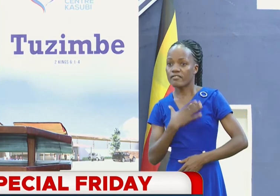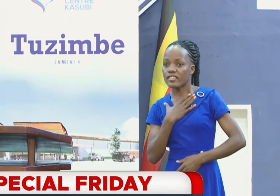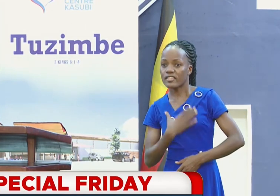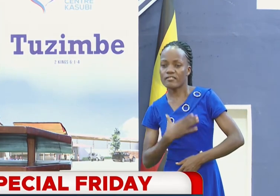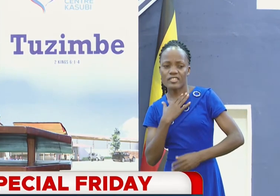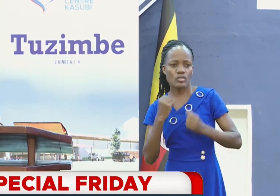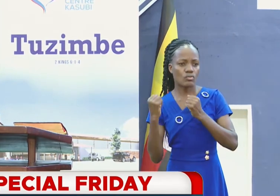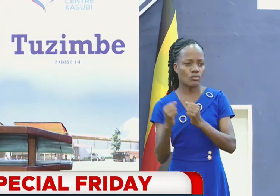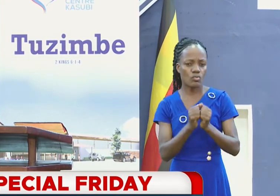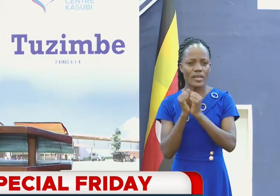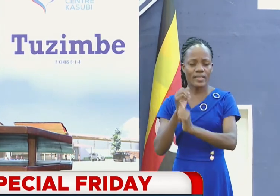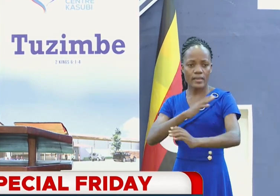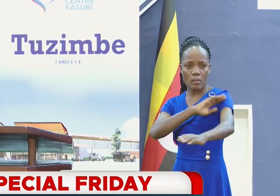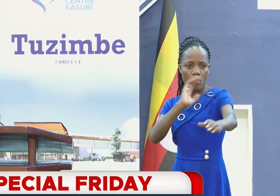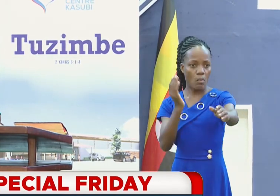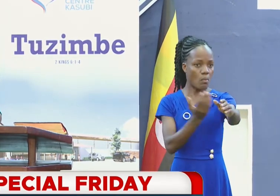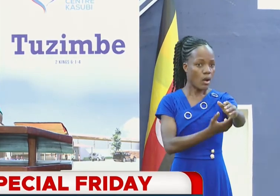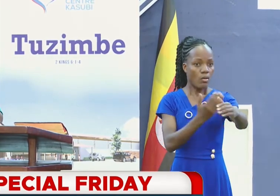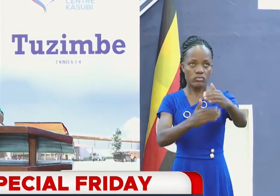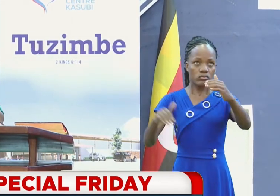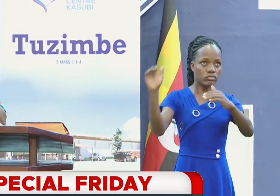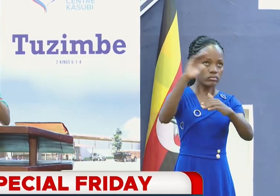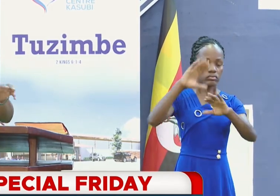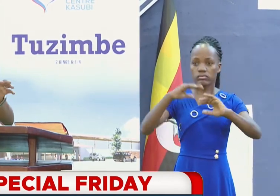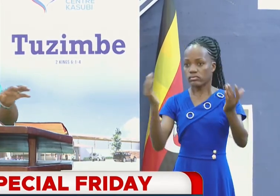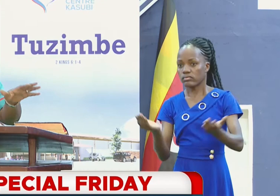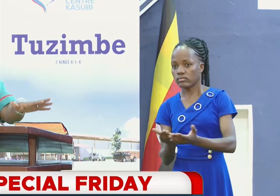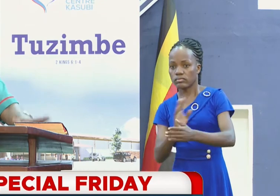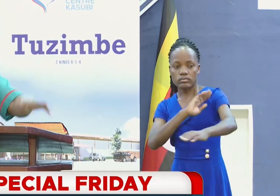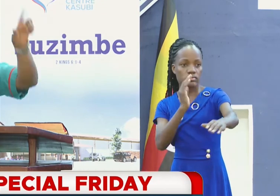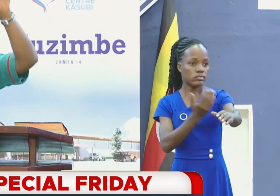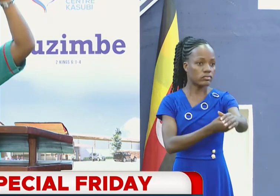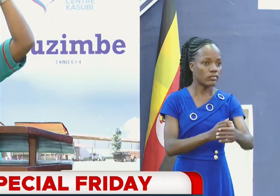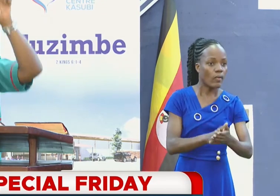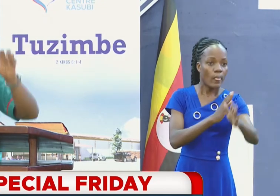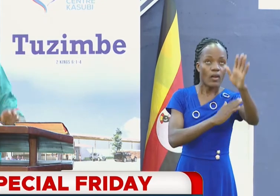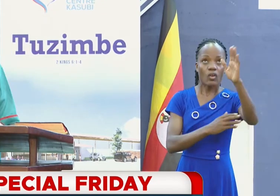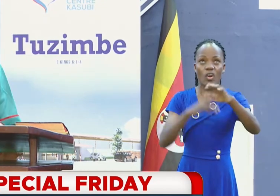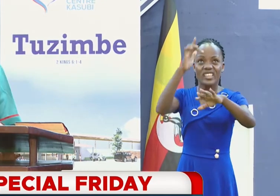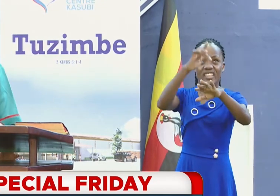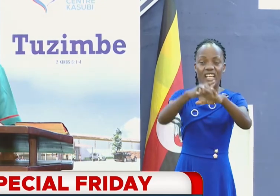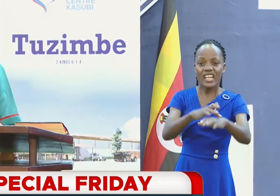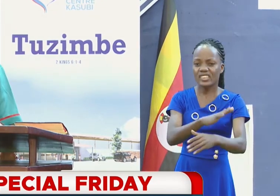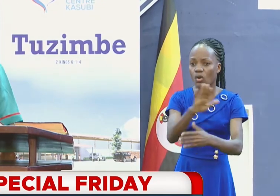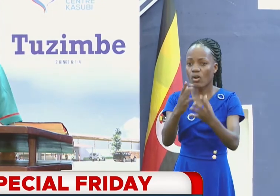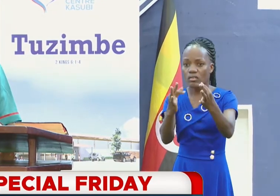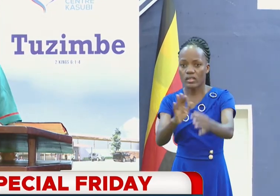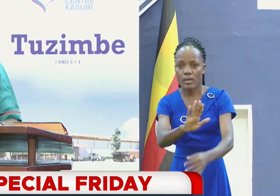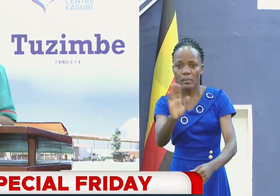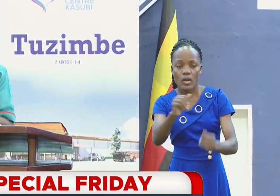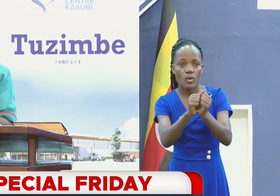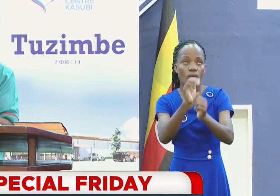Elijah, will visit it with power than the earthly power. Will touch it with his